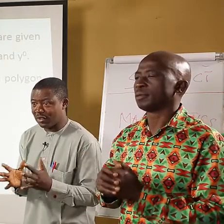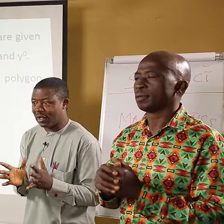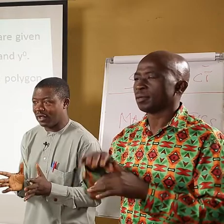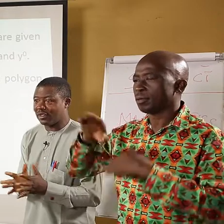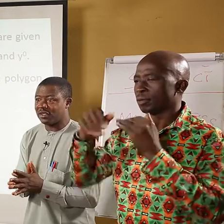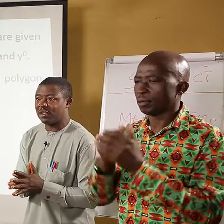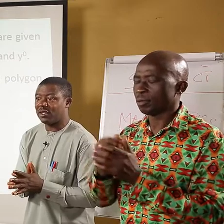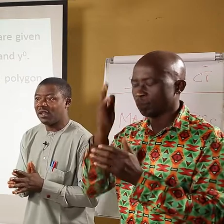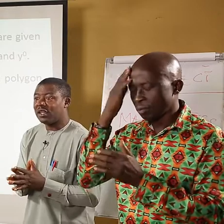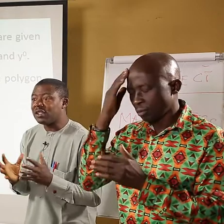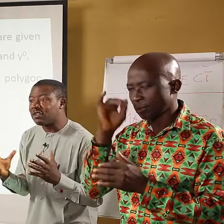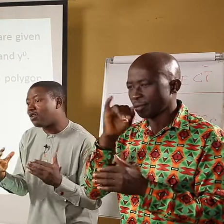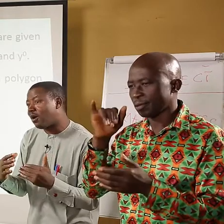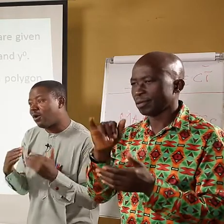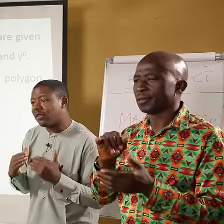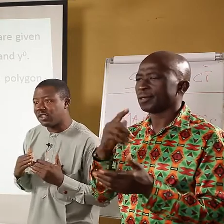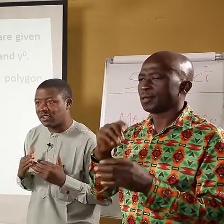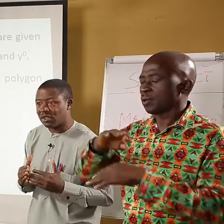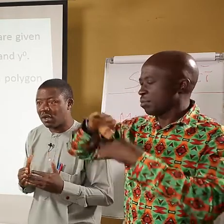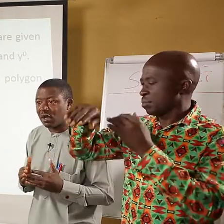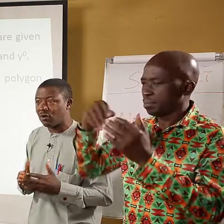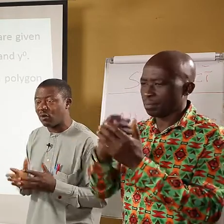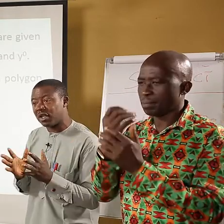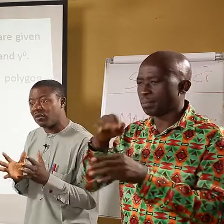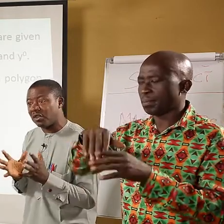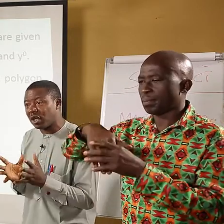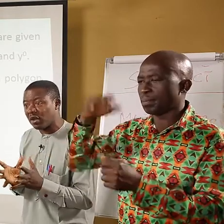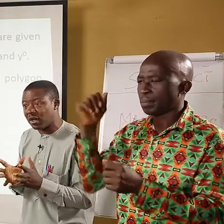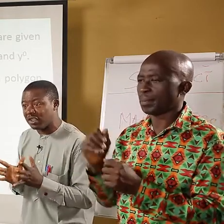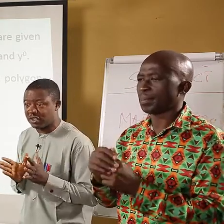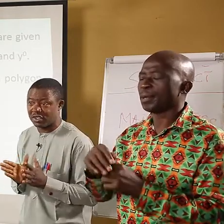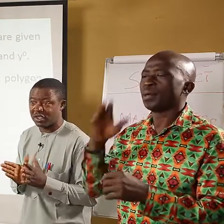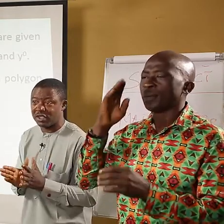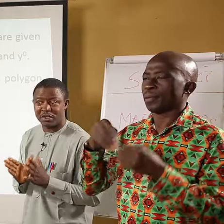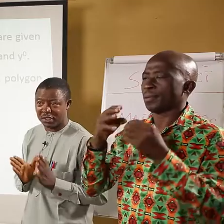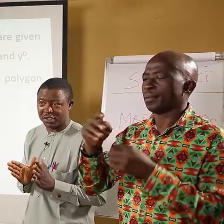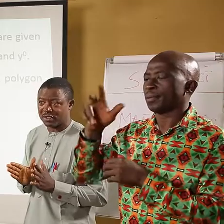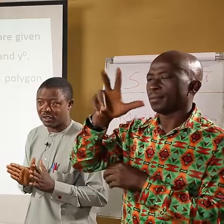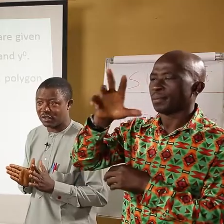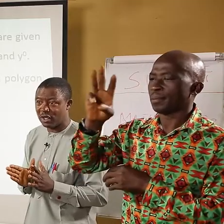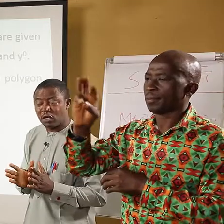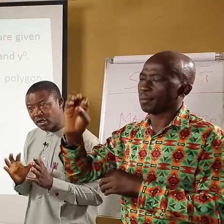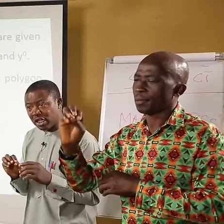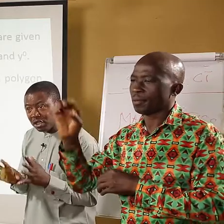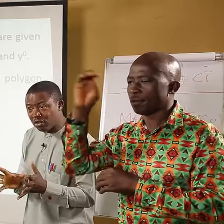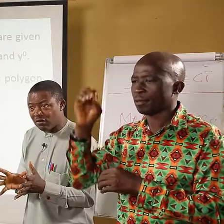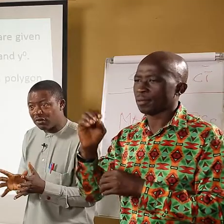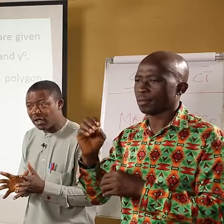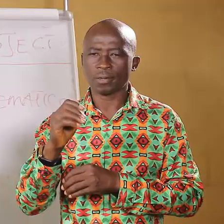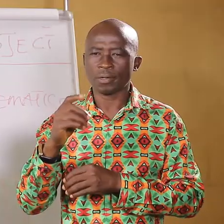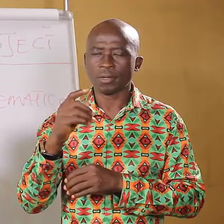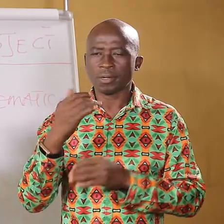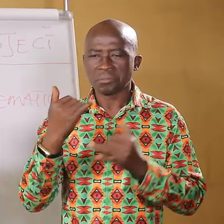need to realize is the sum of its exterior angle will give you 360 degrees. So the issue